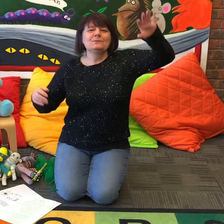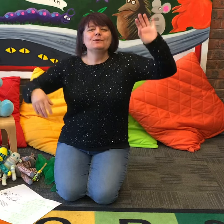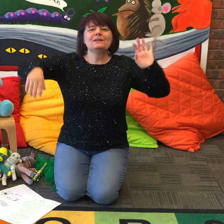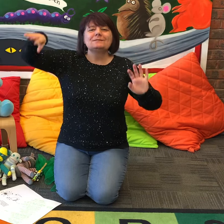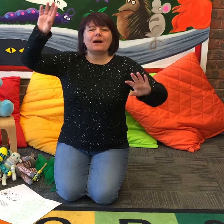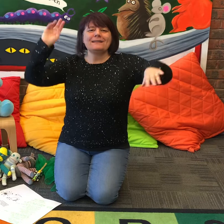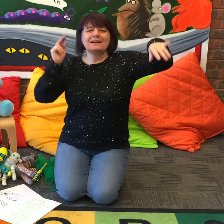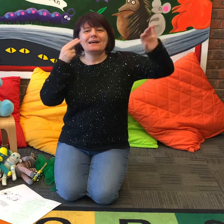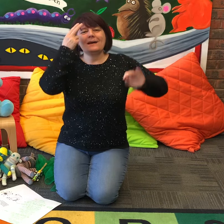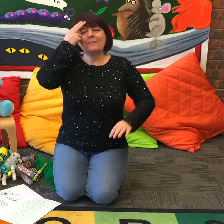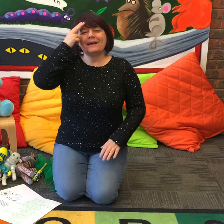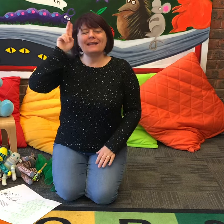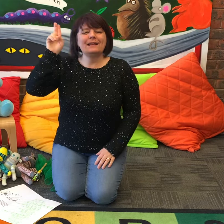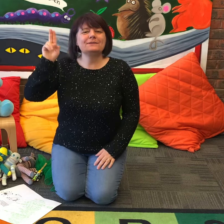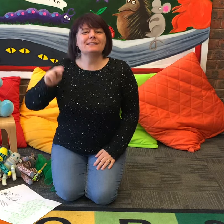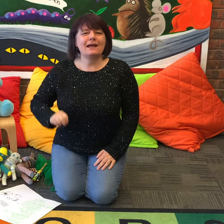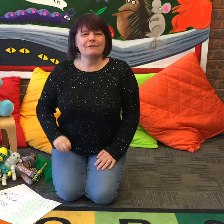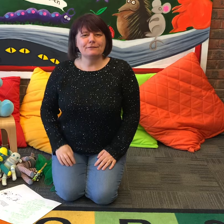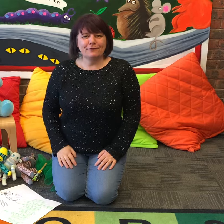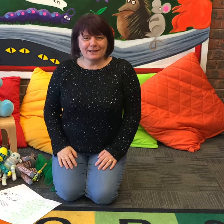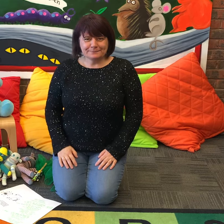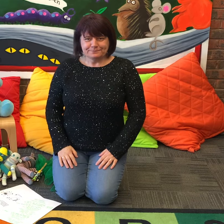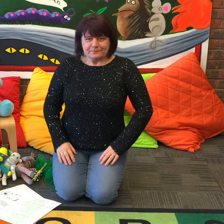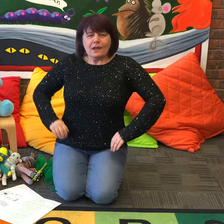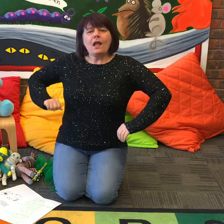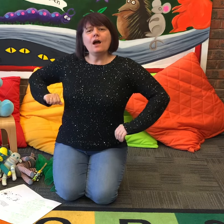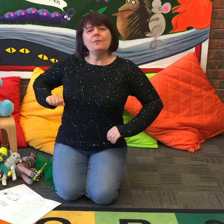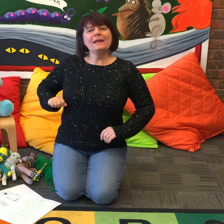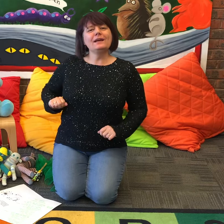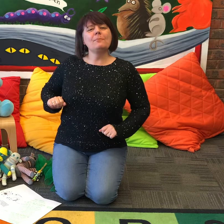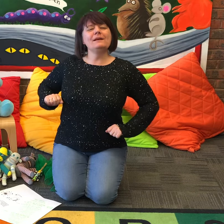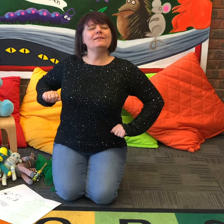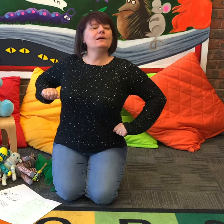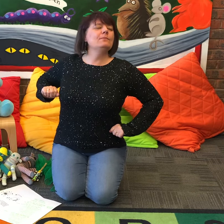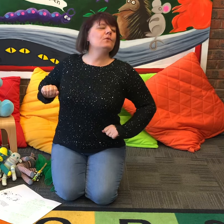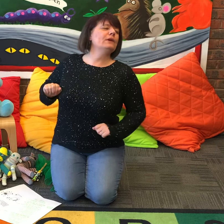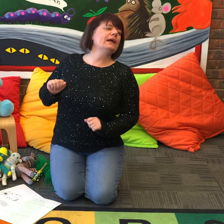spooky spider. My name is Hairy Fred. I wake up in the morning